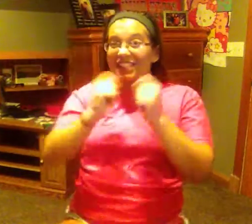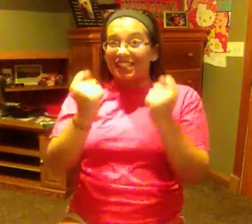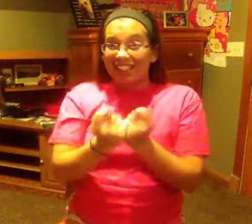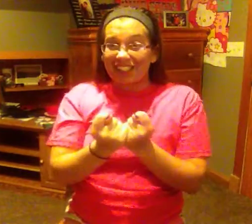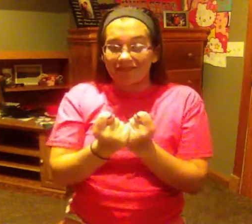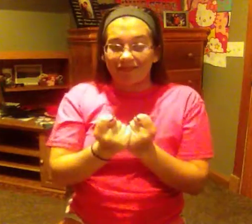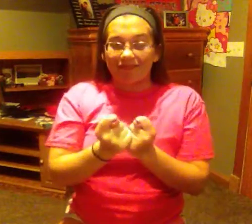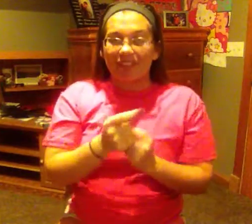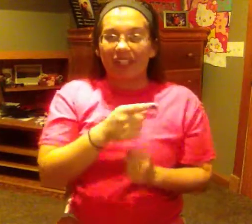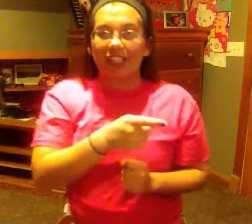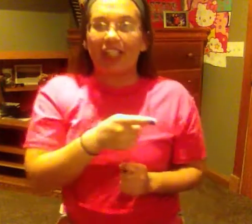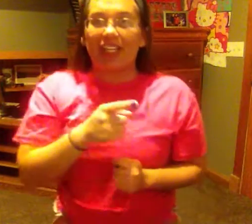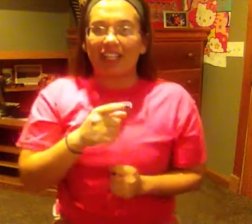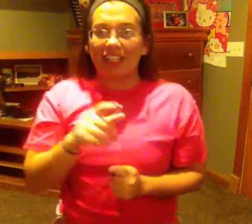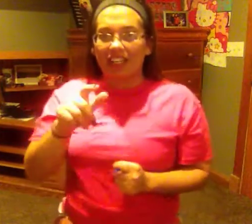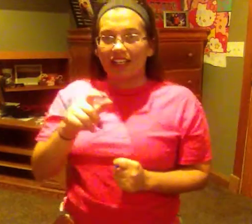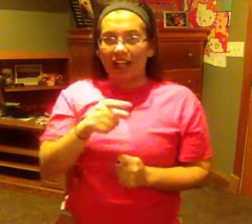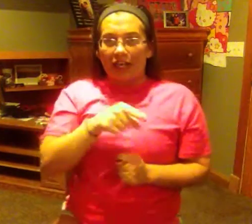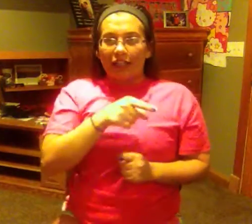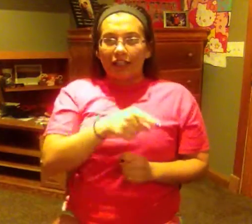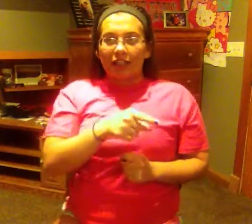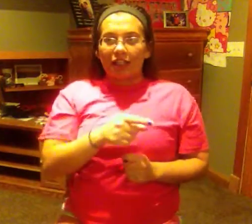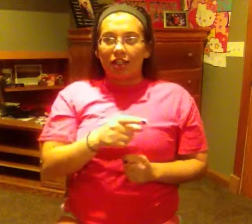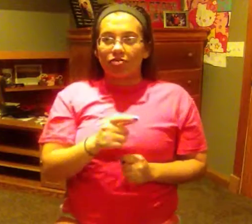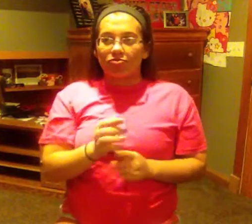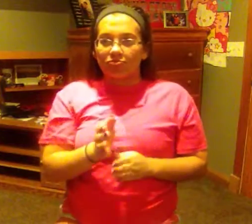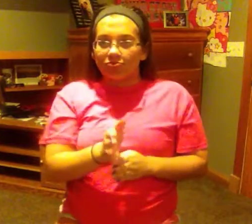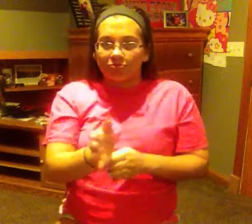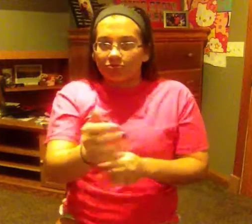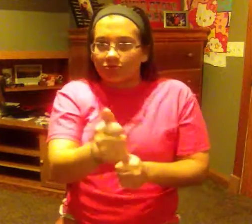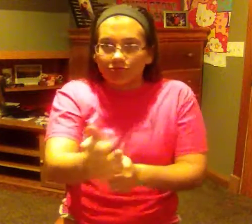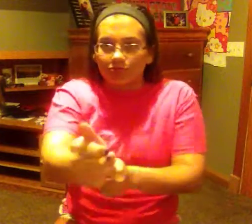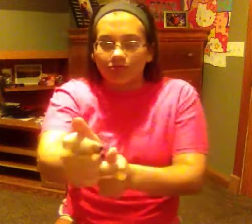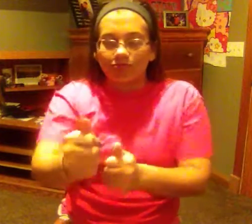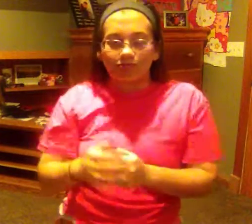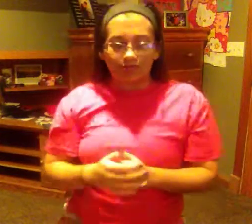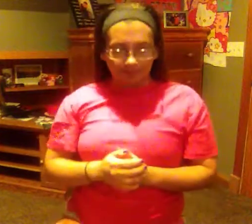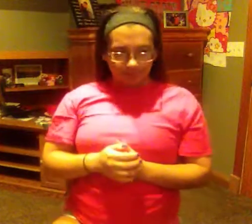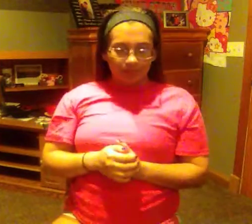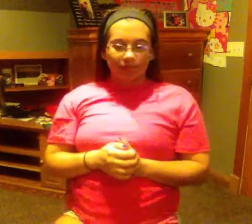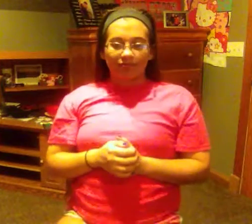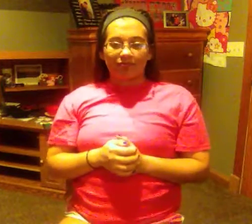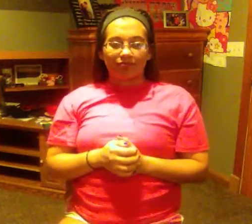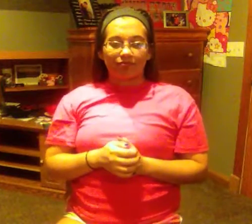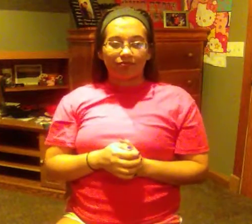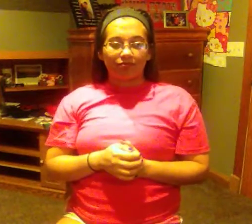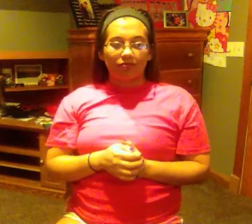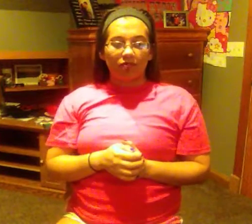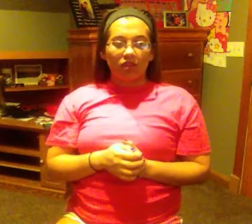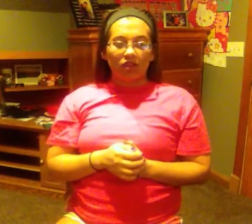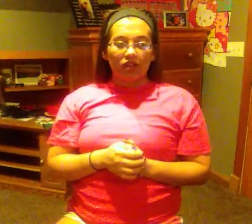team to neutralize enemy forces, destroy enemy hardware and positions, and knock out enemy targets.